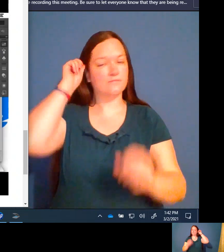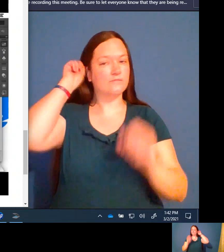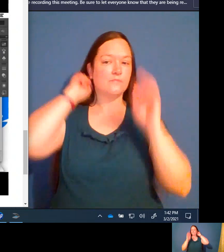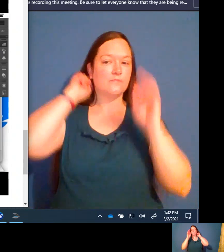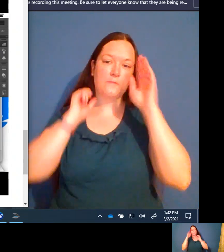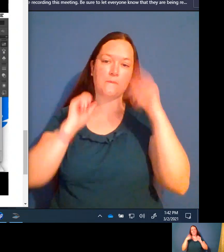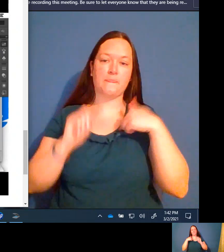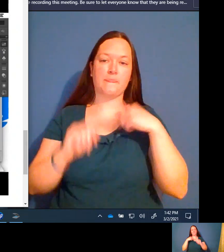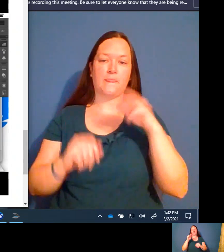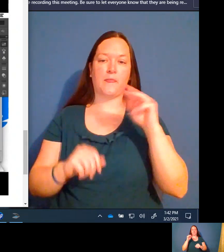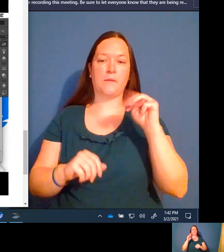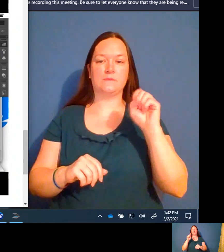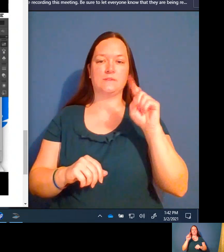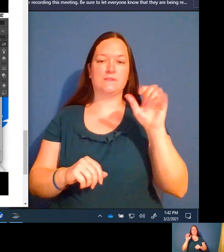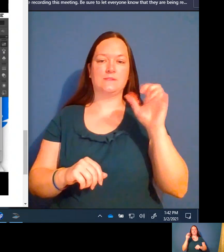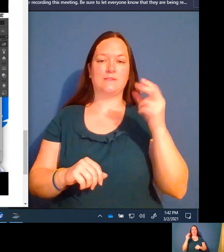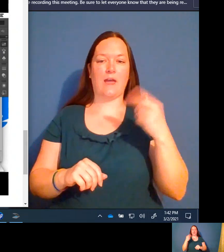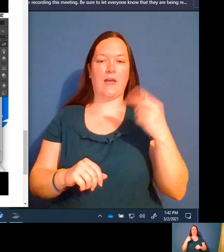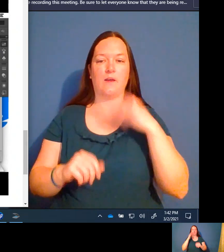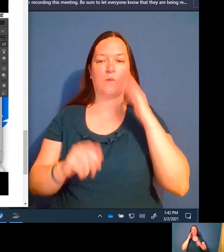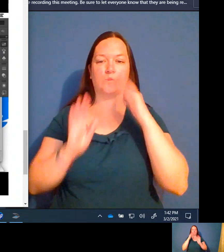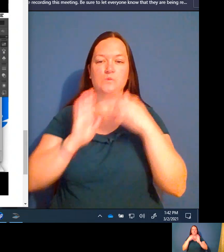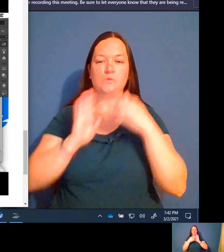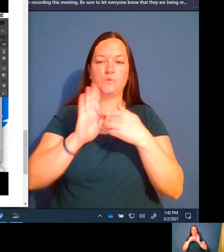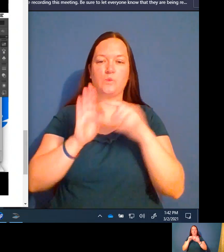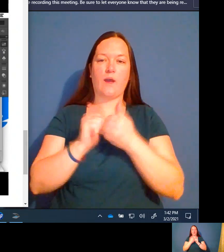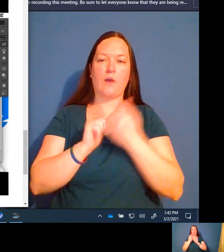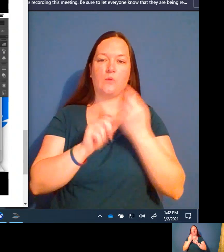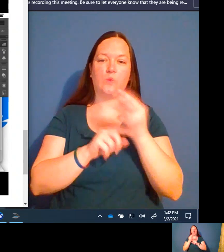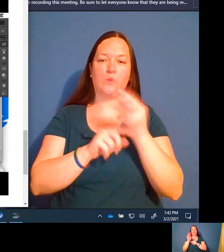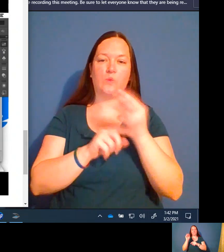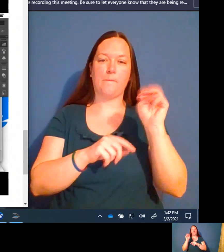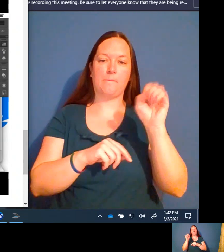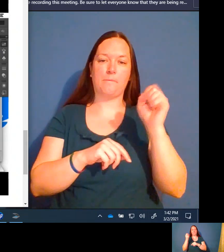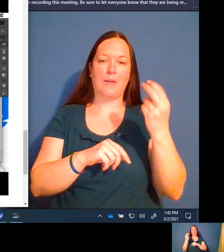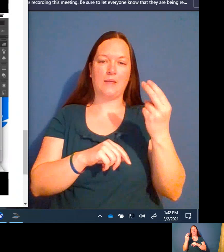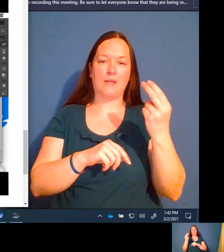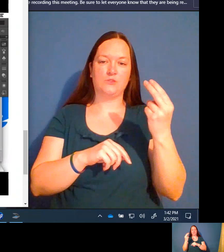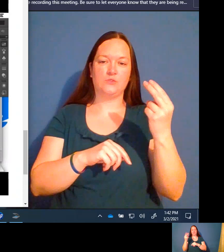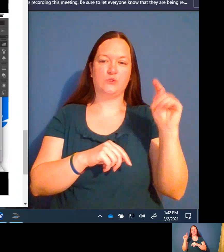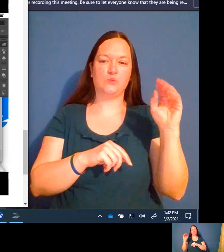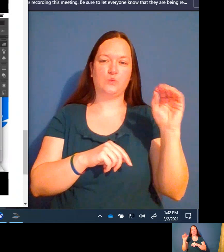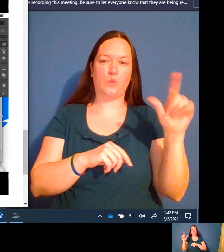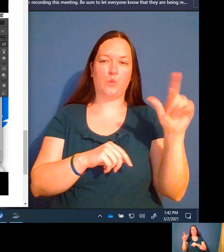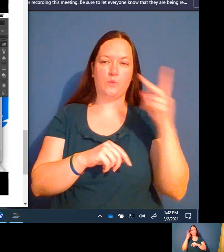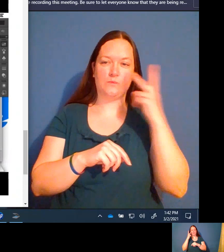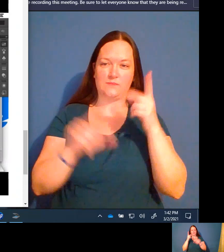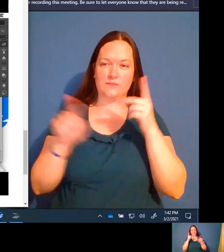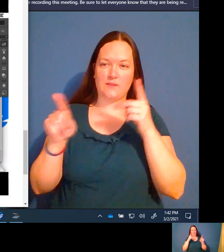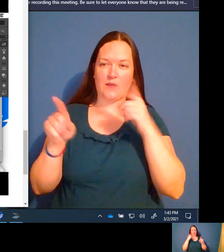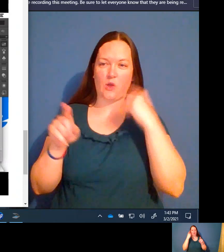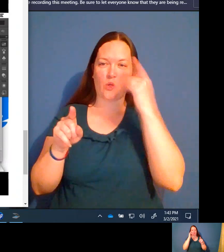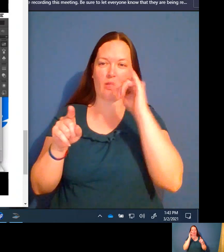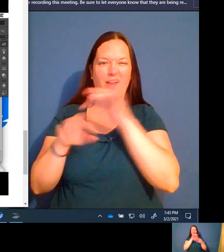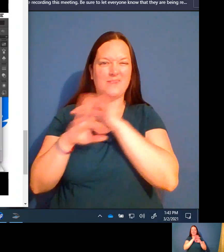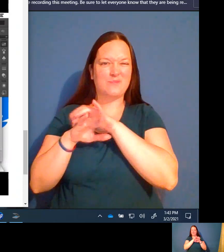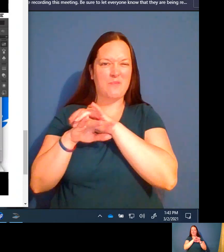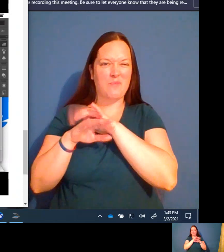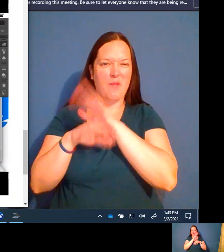Hey guys, it's Mrs. Zach. I'm going to show you how to use the mesh tool. Mesh tool is over here. You see that? Looks like a spider